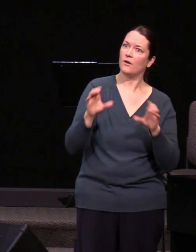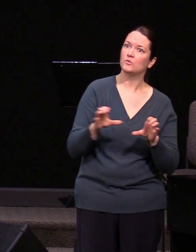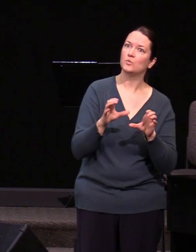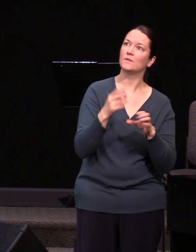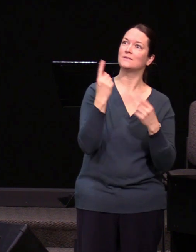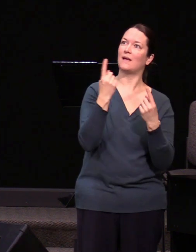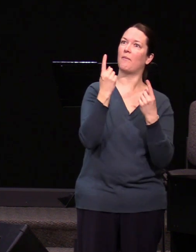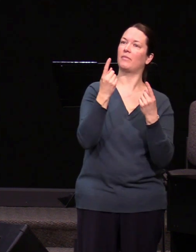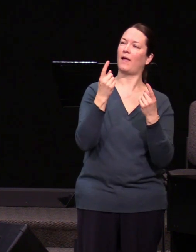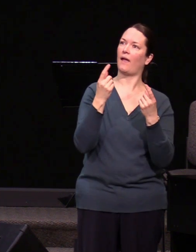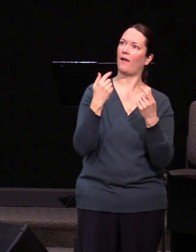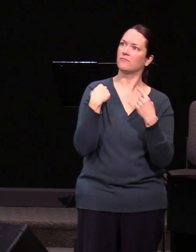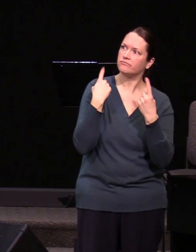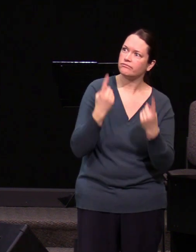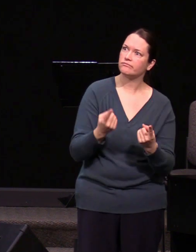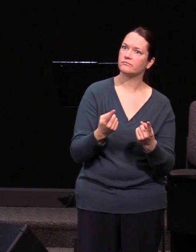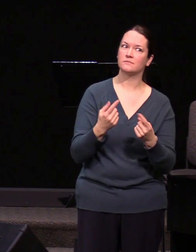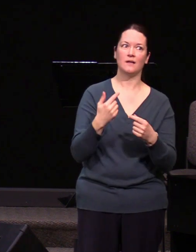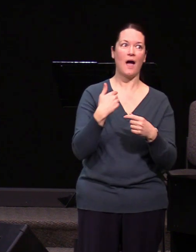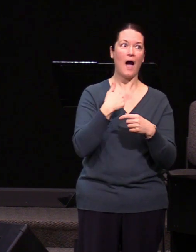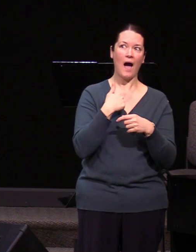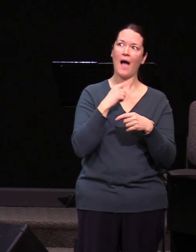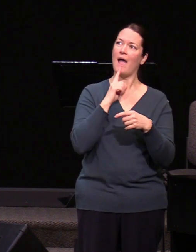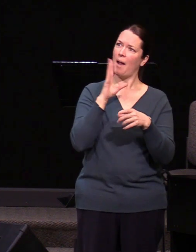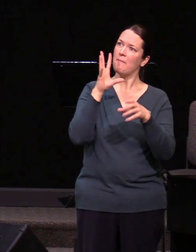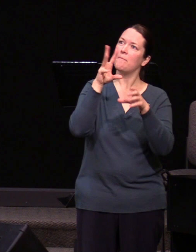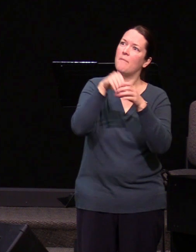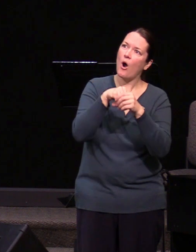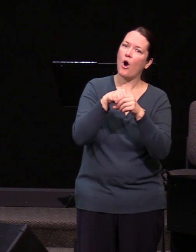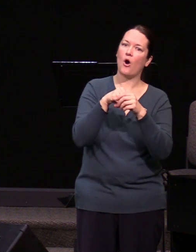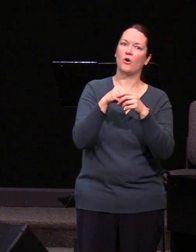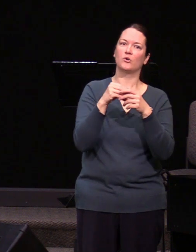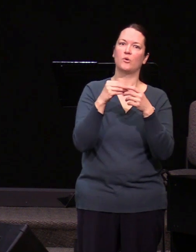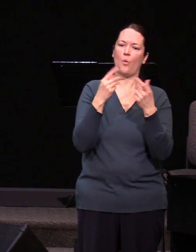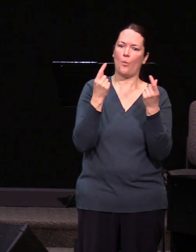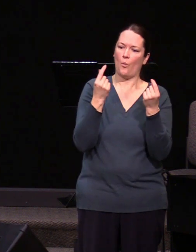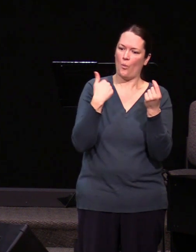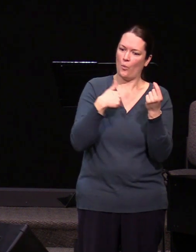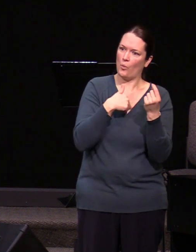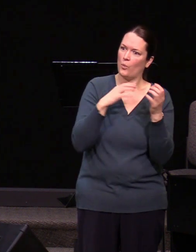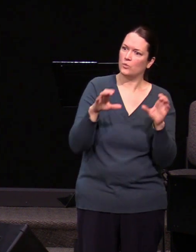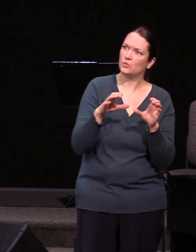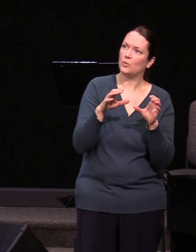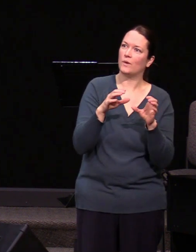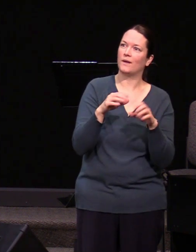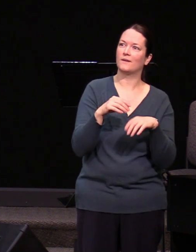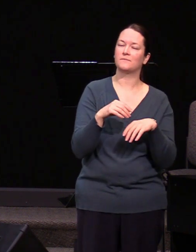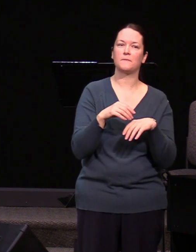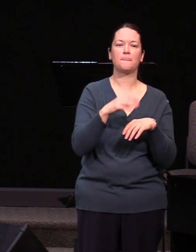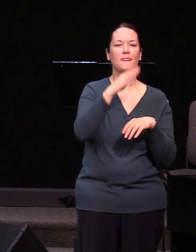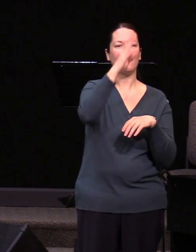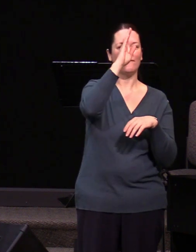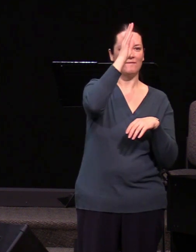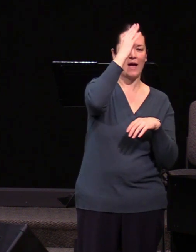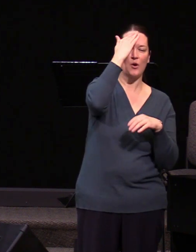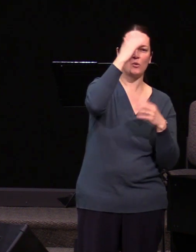something. I am a part of what we are doing. It gets confusing, Father, Son, Holy